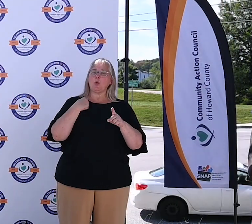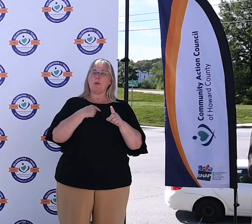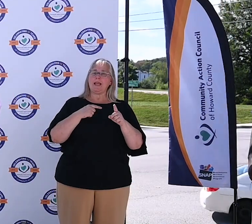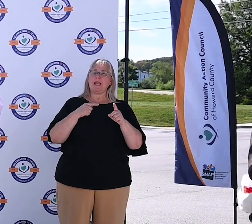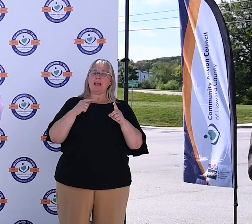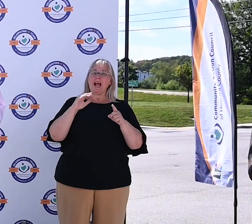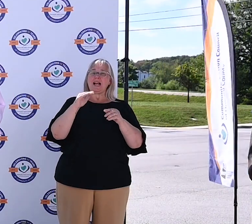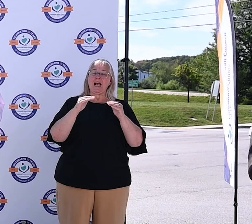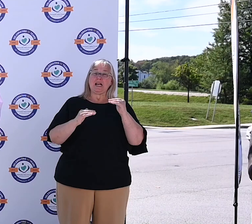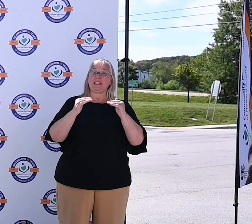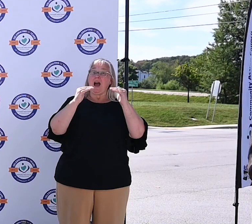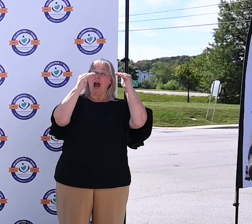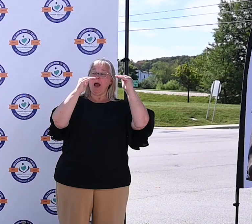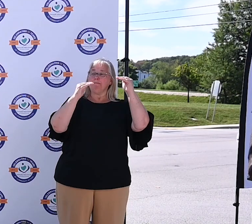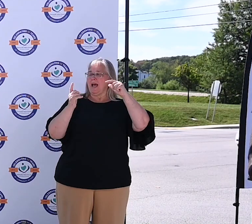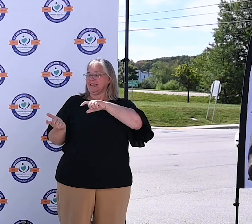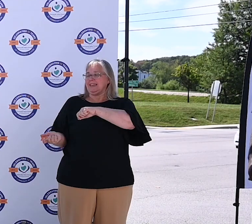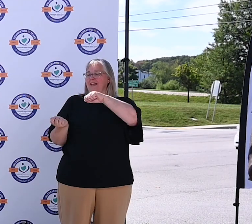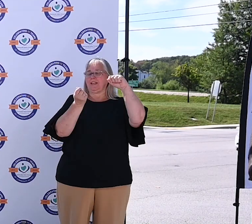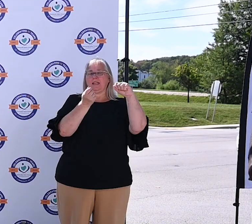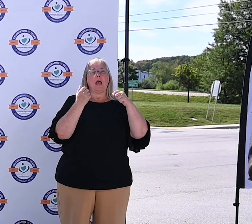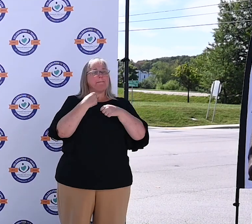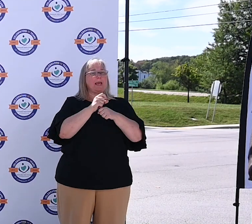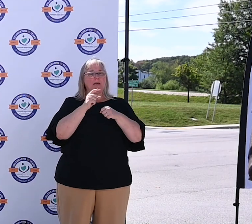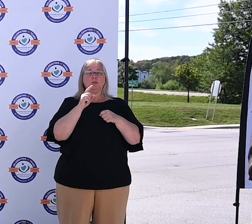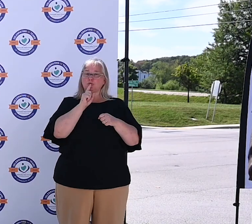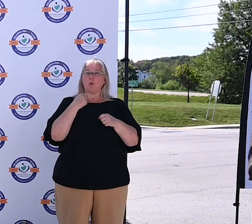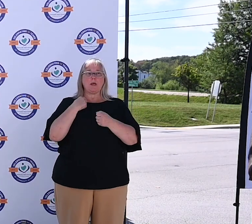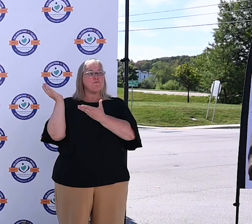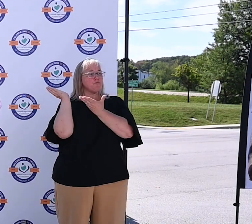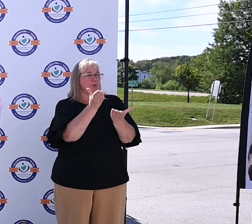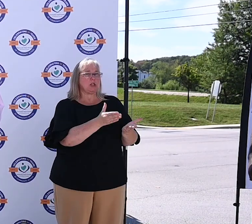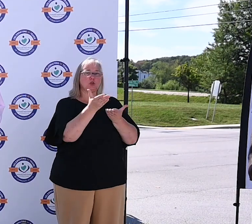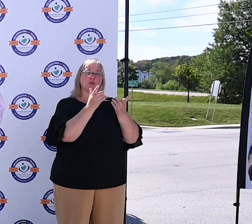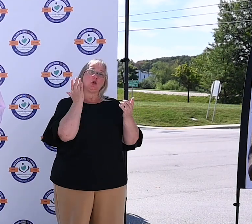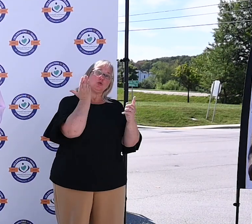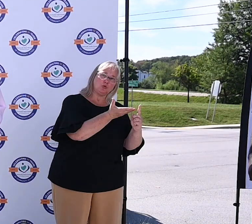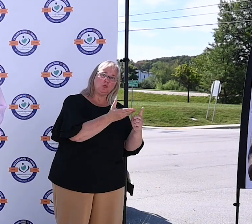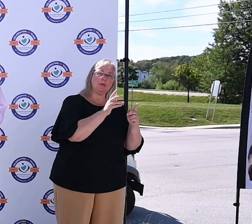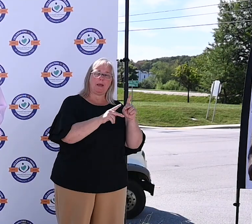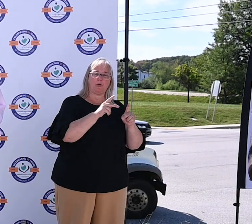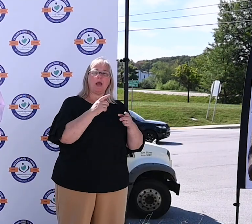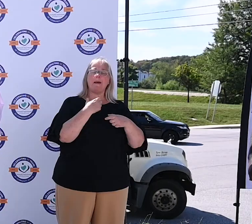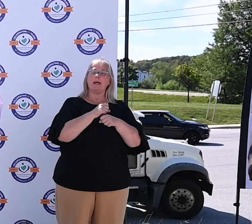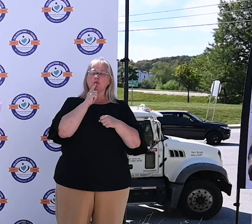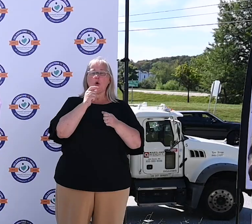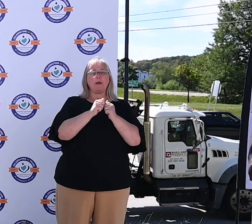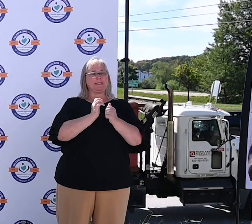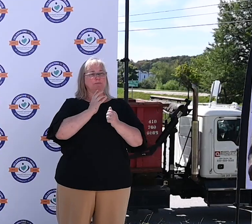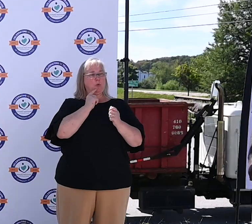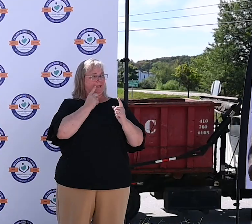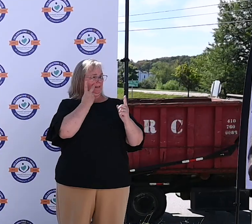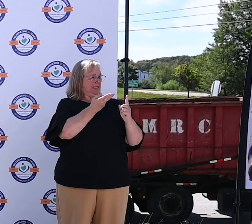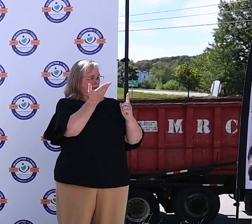lifting, making it so that we are bringing the services to people and making sure that with dignity we see them for who